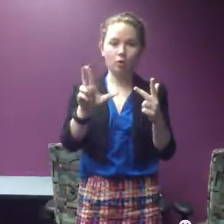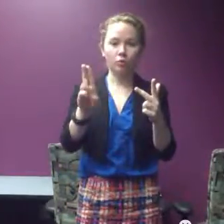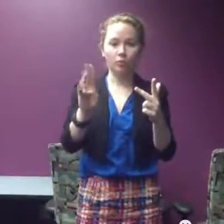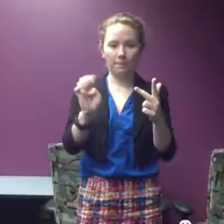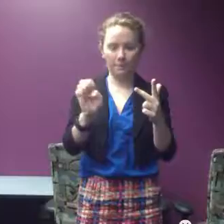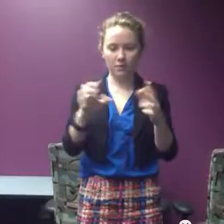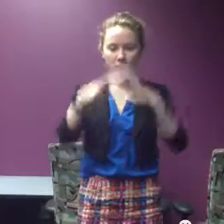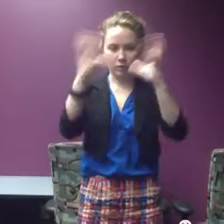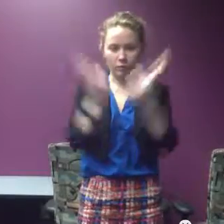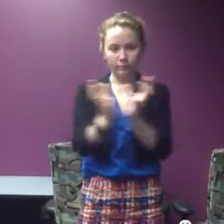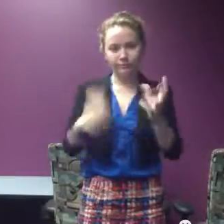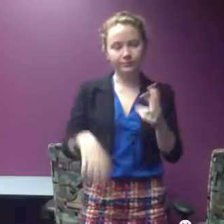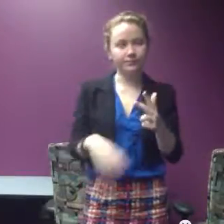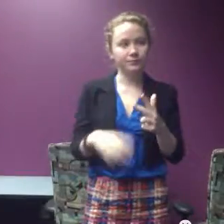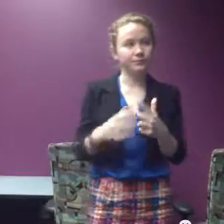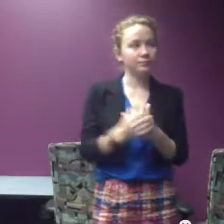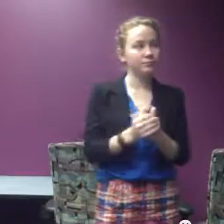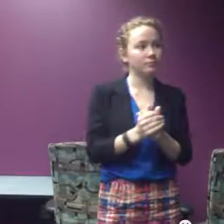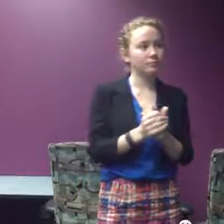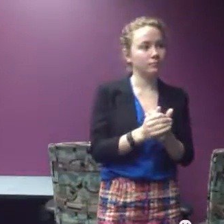And that will equal the volume.